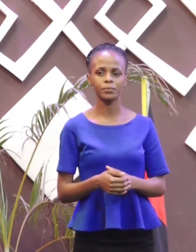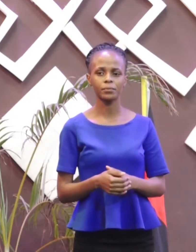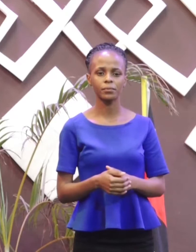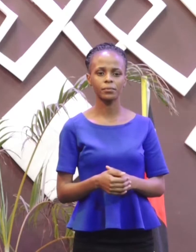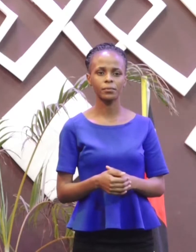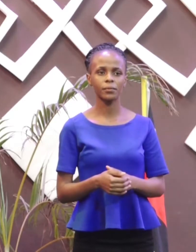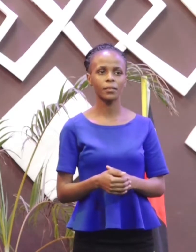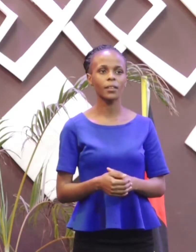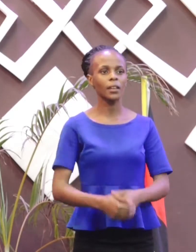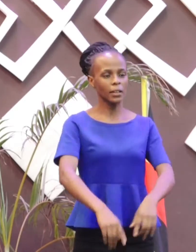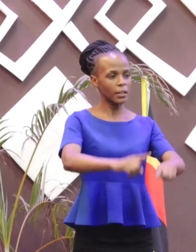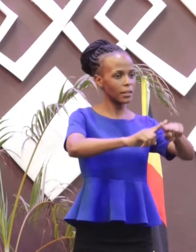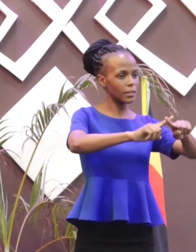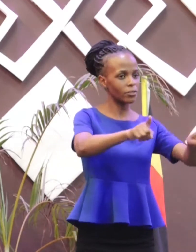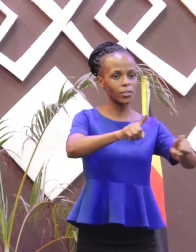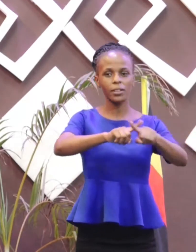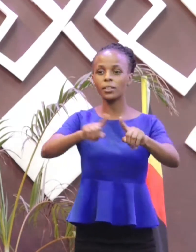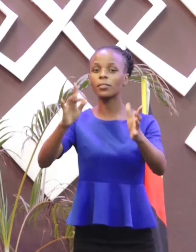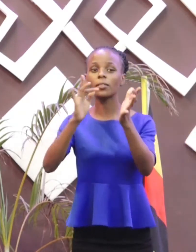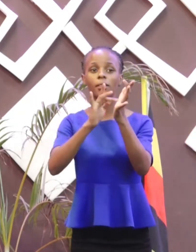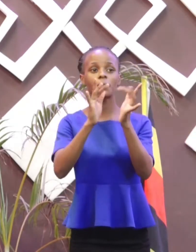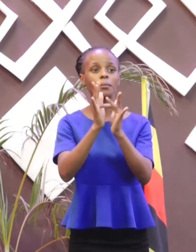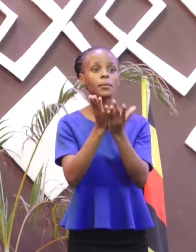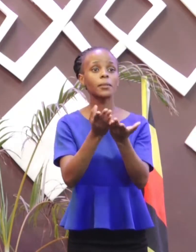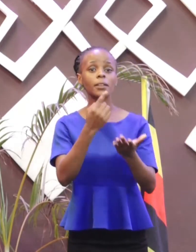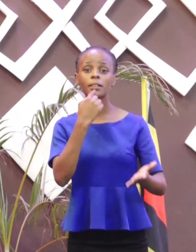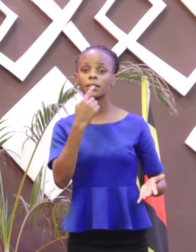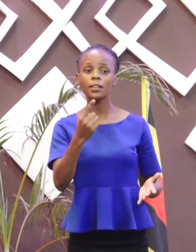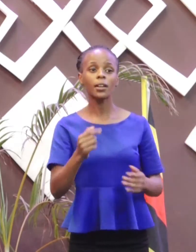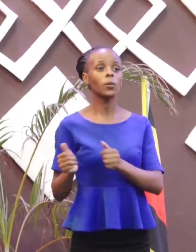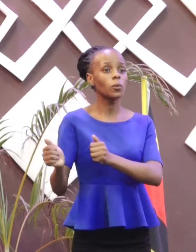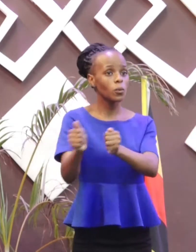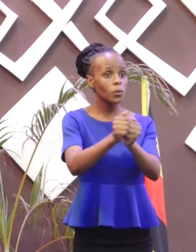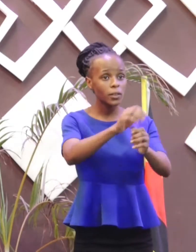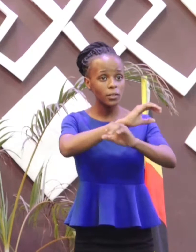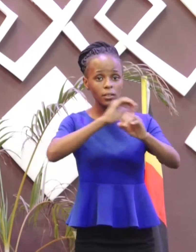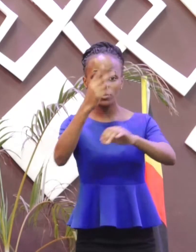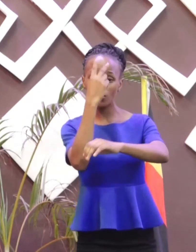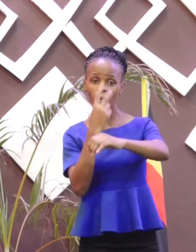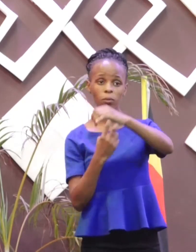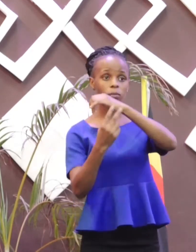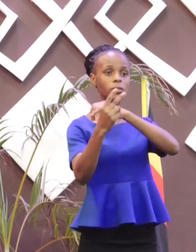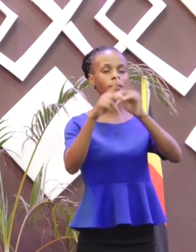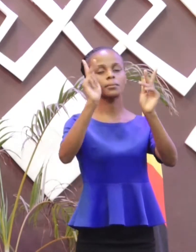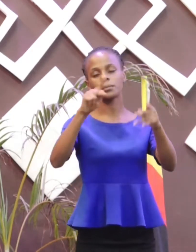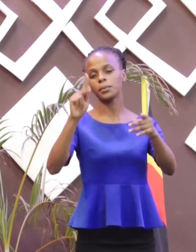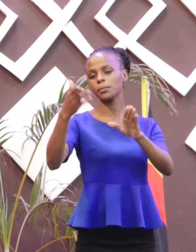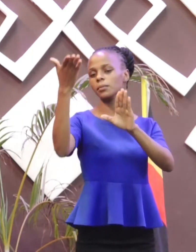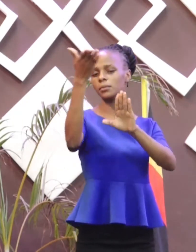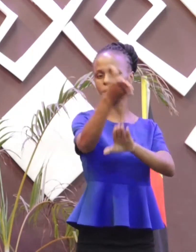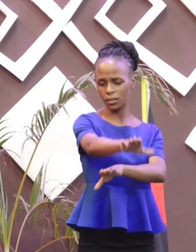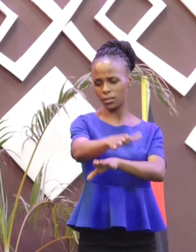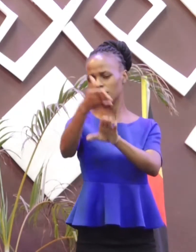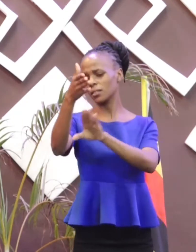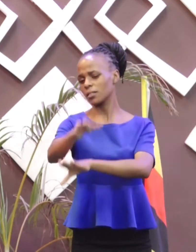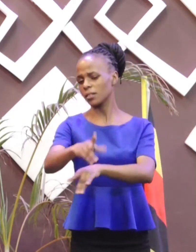focused. Versions in the Lachevas Gambant, without vision, people perish. That's why other versions say,